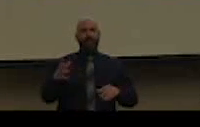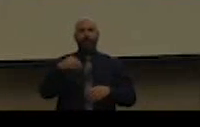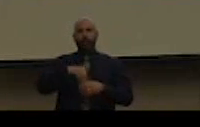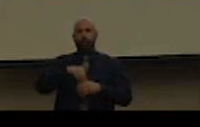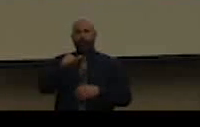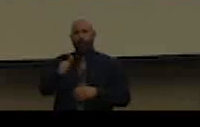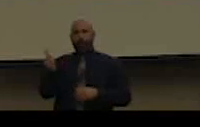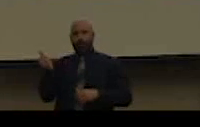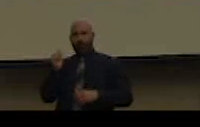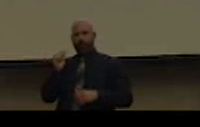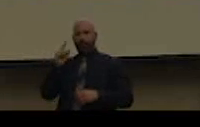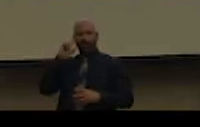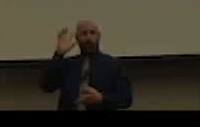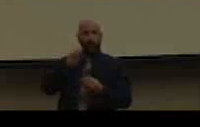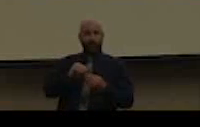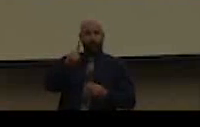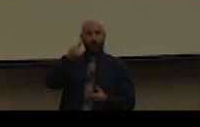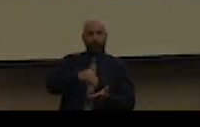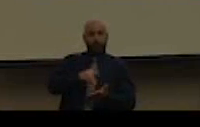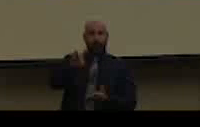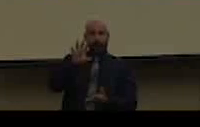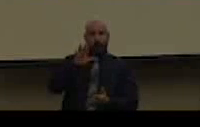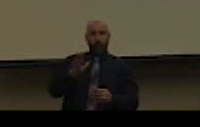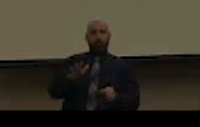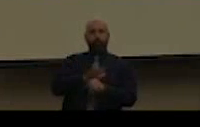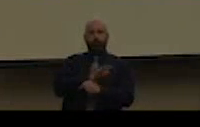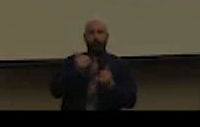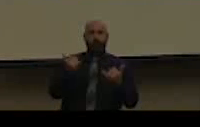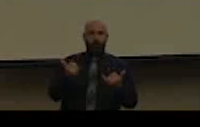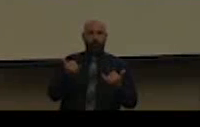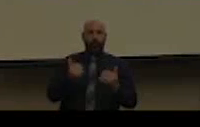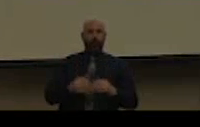total, actually, that we're covering. Then,